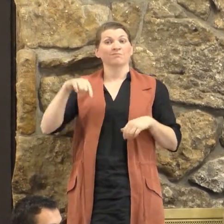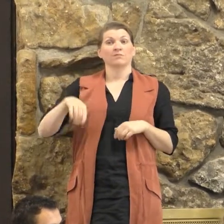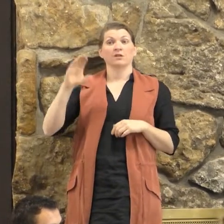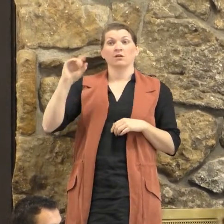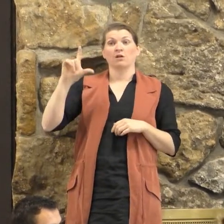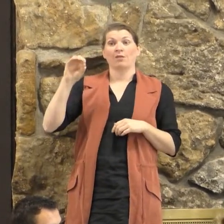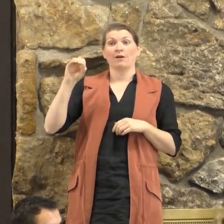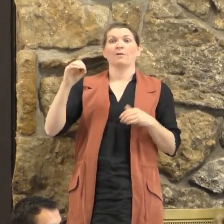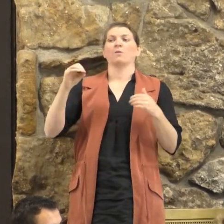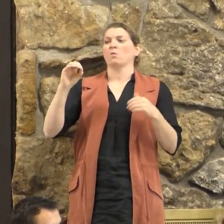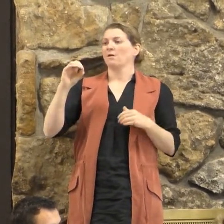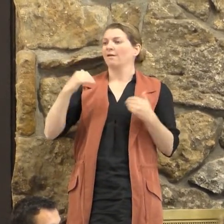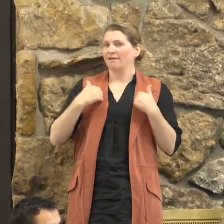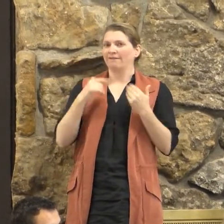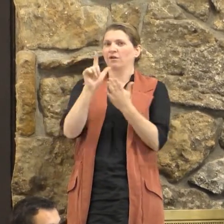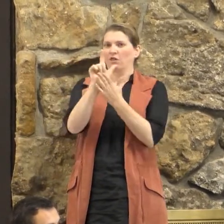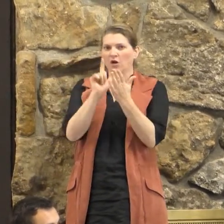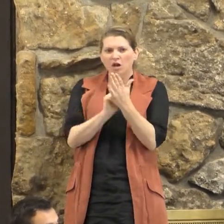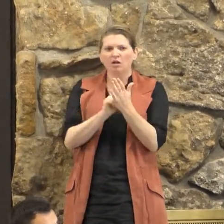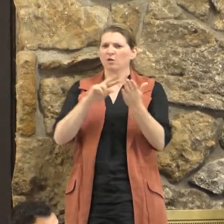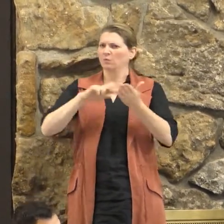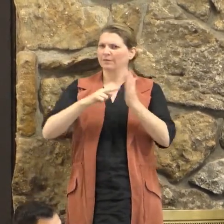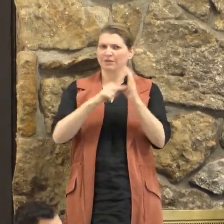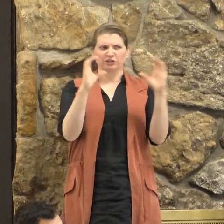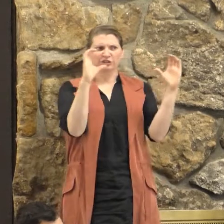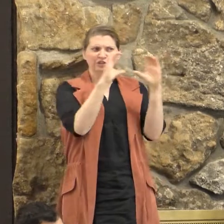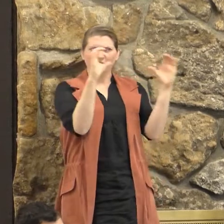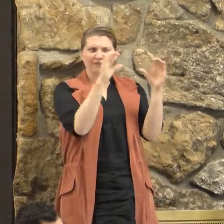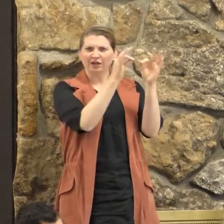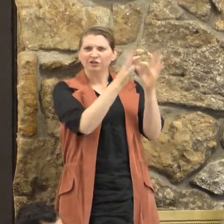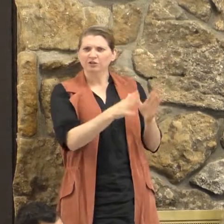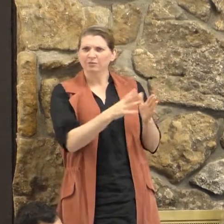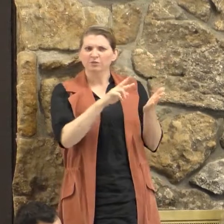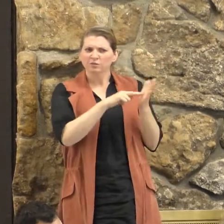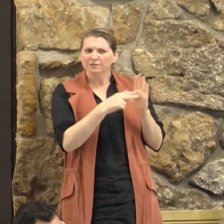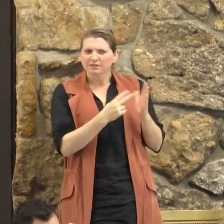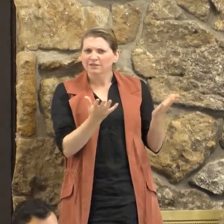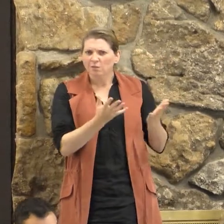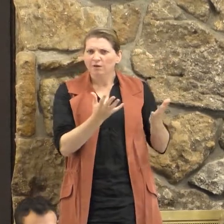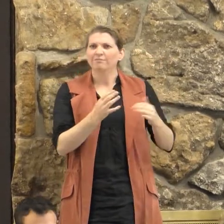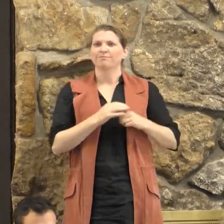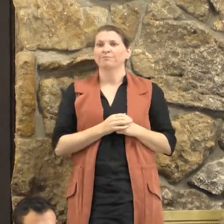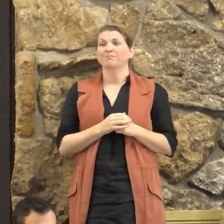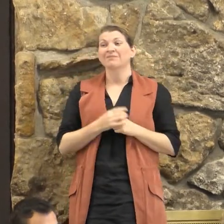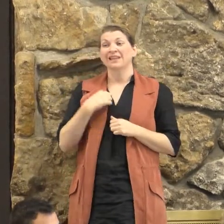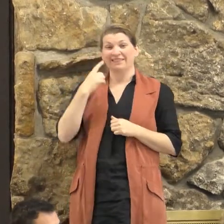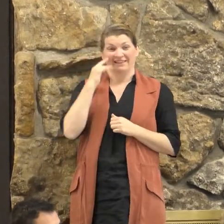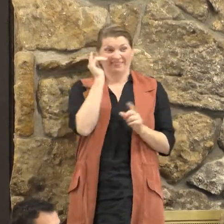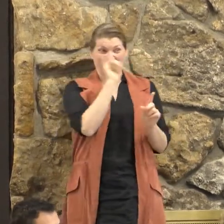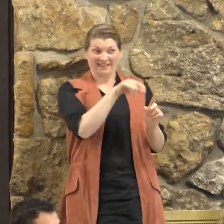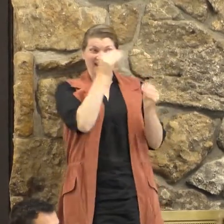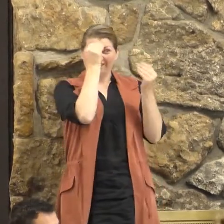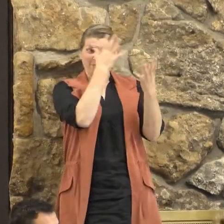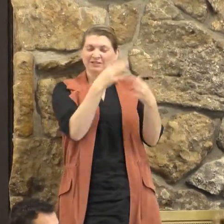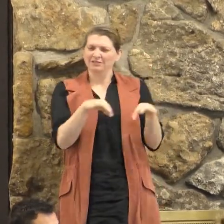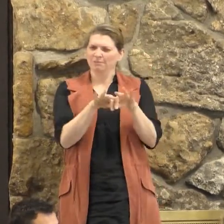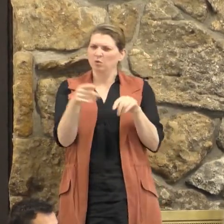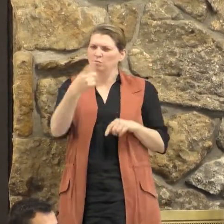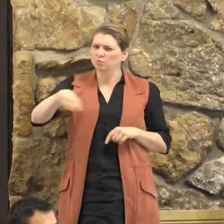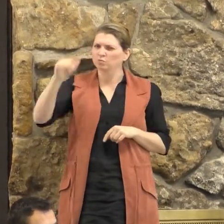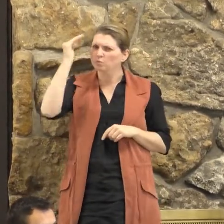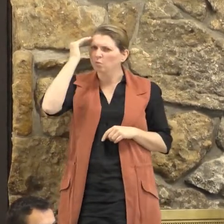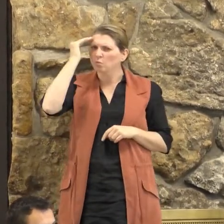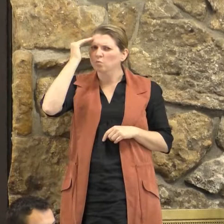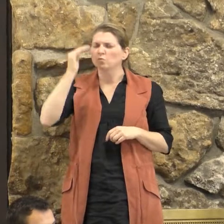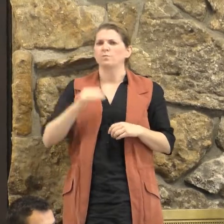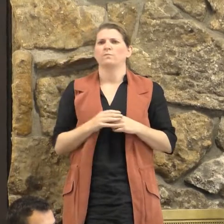so that's something that I feel is very valuable information as well. So what I'd like to do, if you guys have any